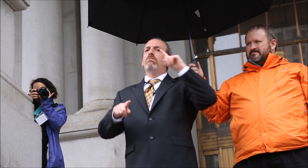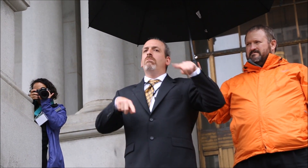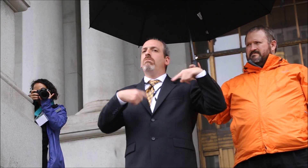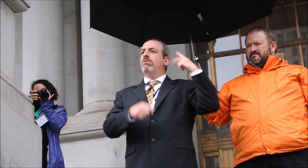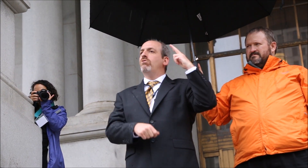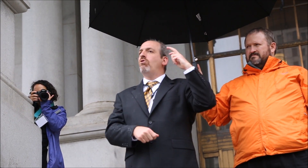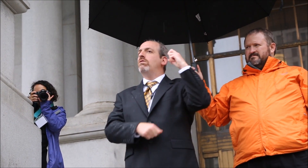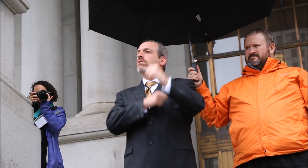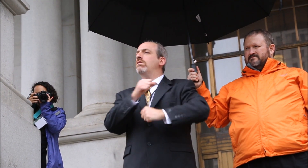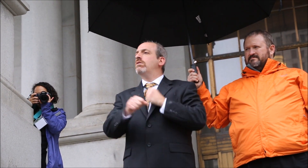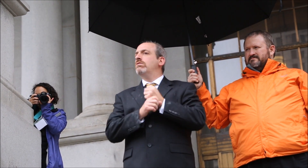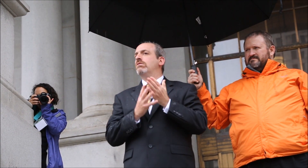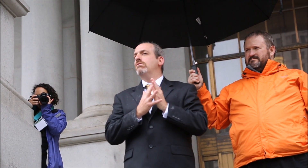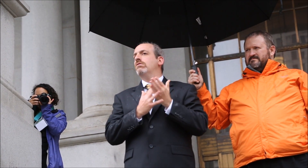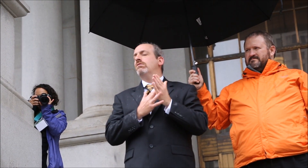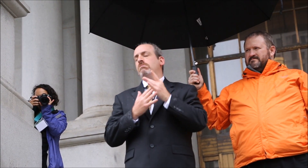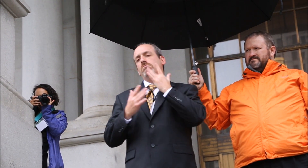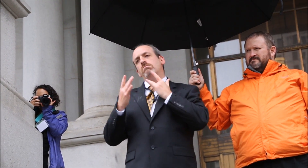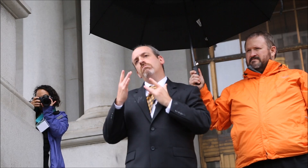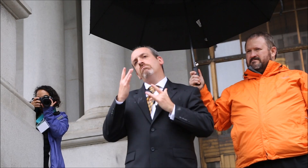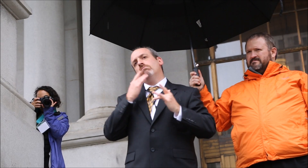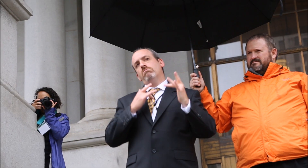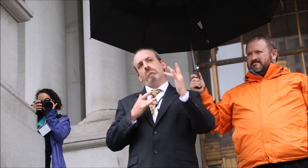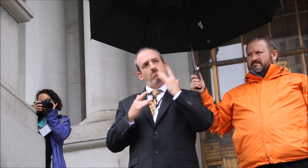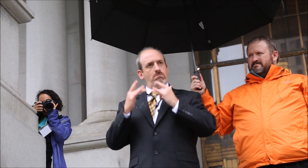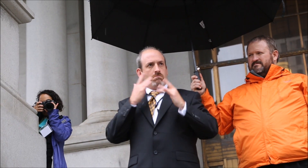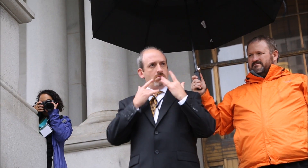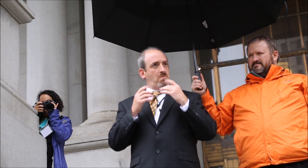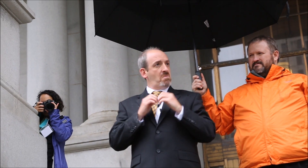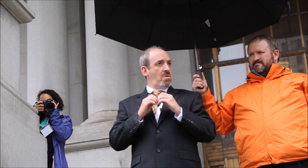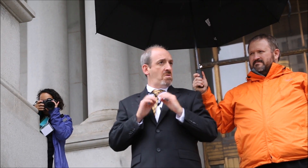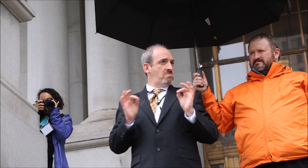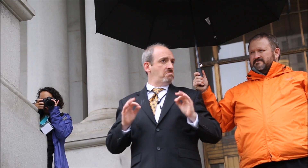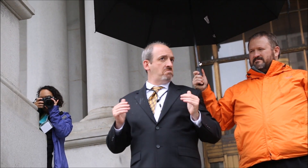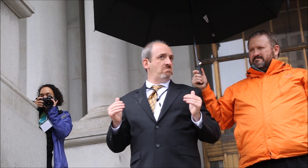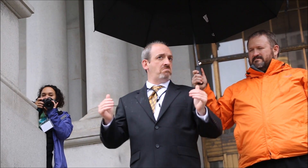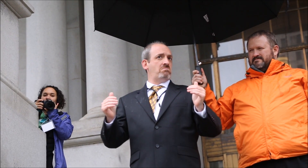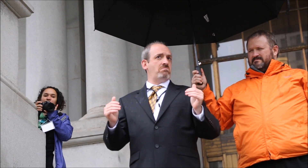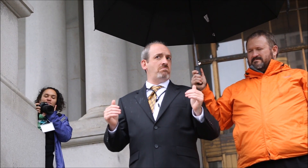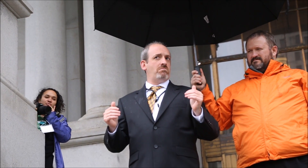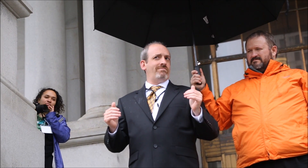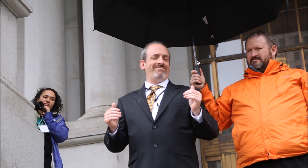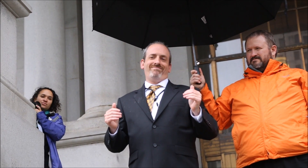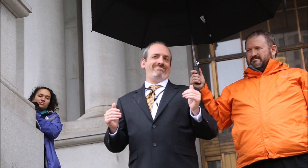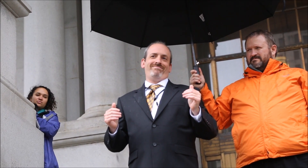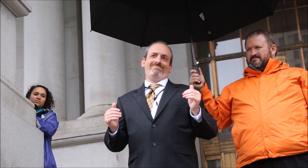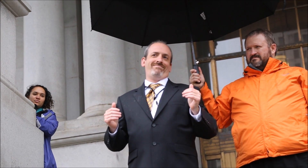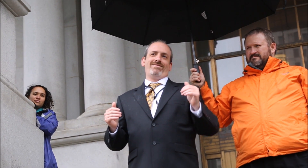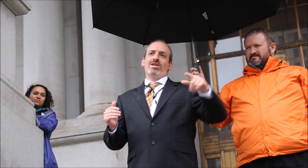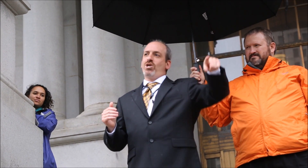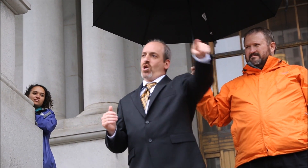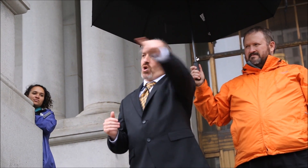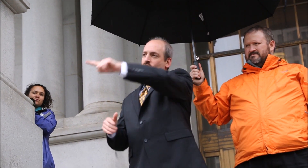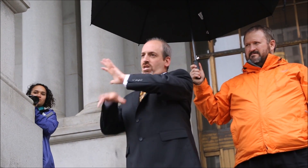is failing us. Yeah. We're trying to get in, we have these roadblocks we can't get past. You're talking about a $15,000 a